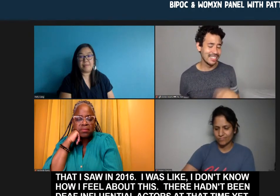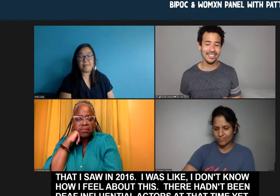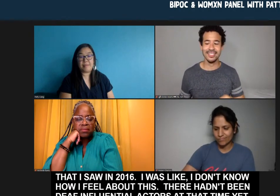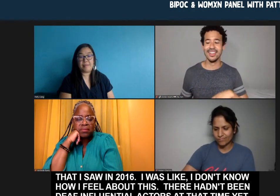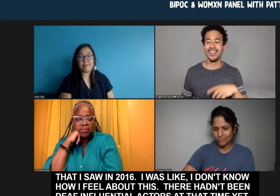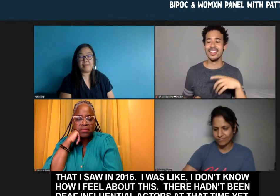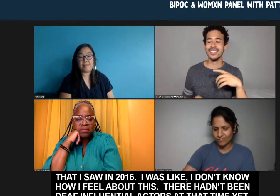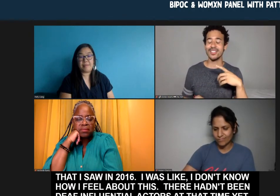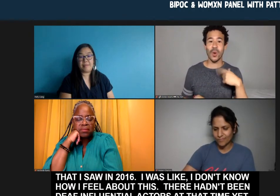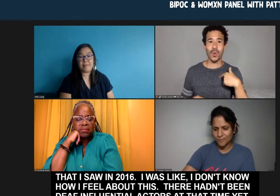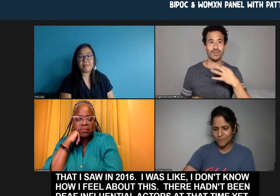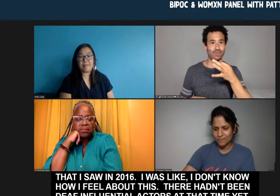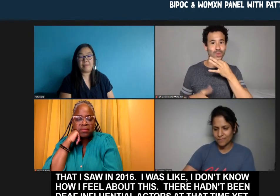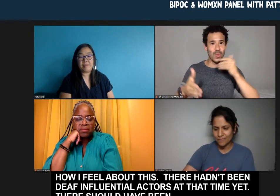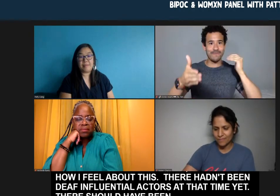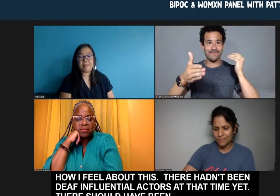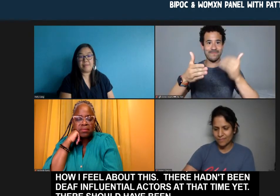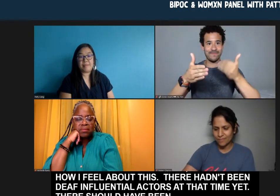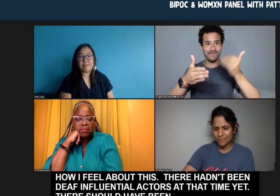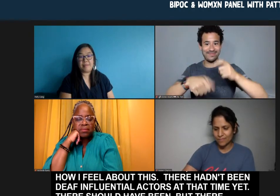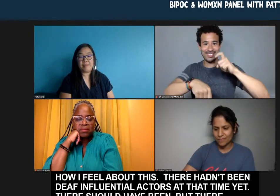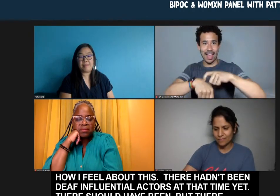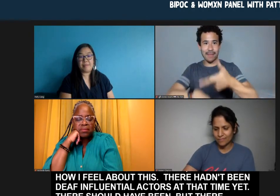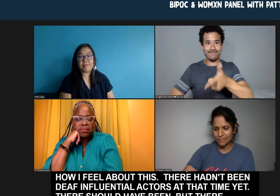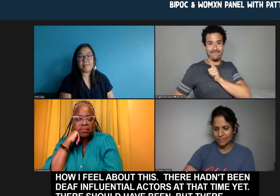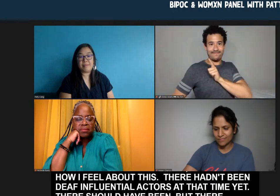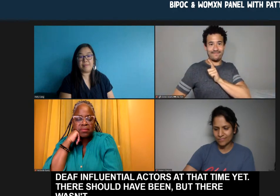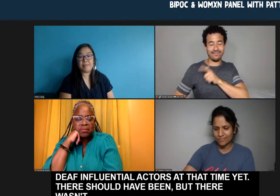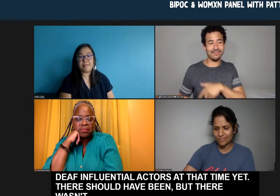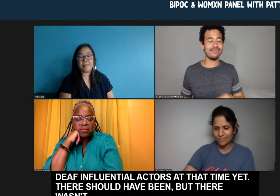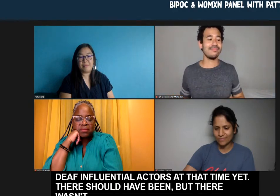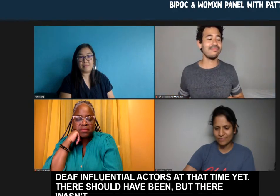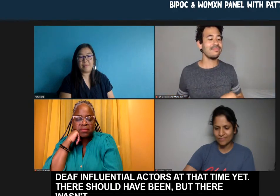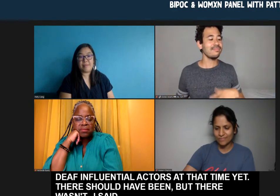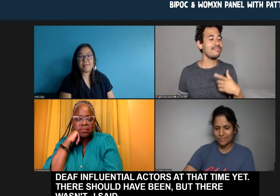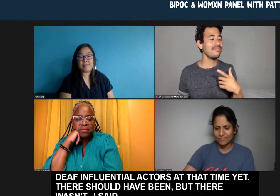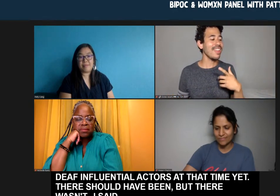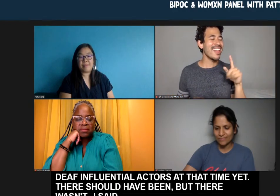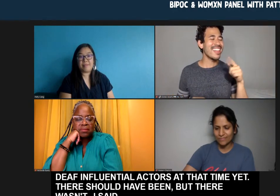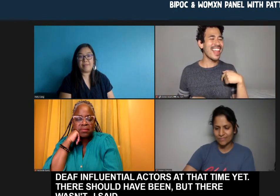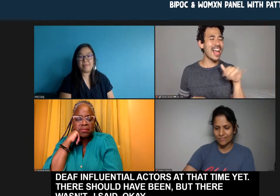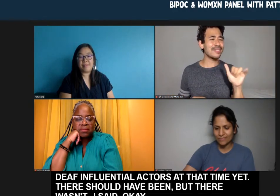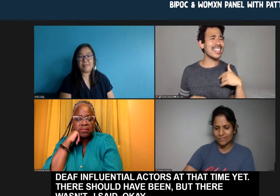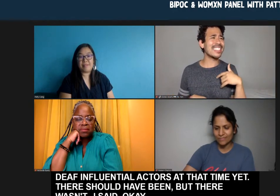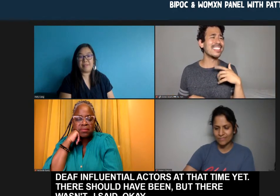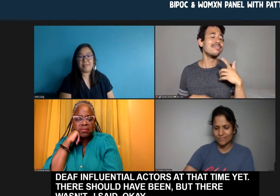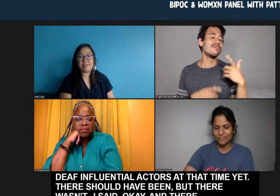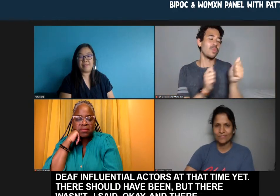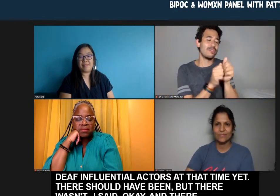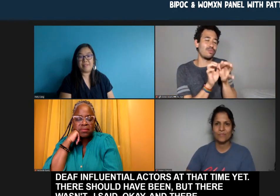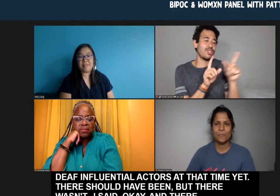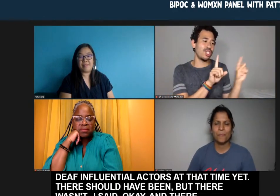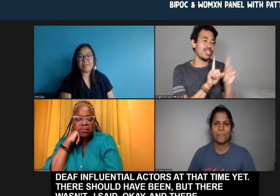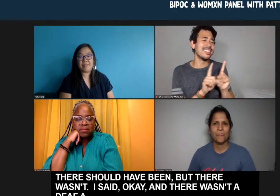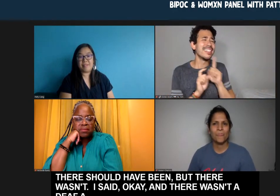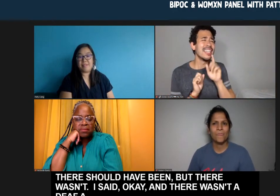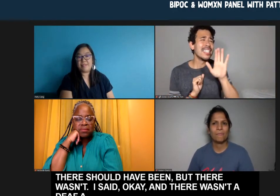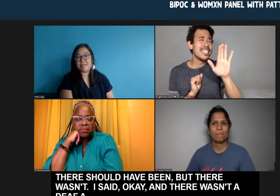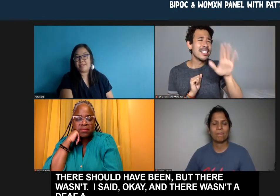okay. And there wasn't a DASL. There wasn't a deaf ASL director. And so I tried to work with them and I